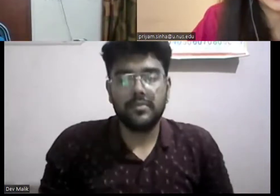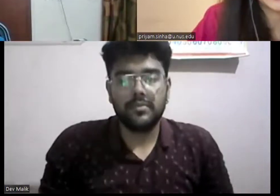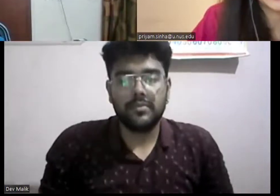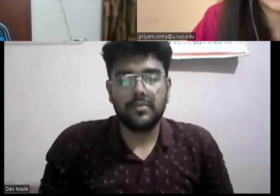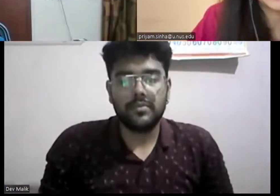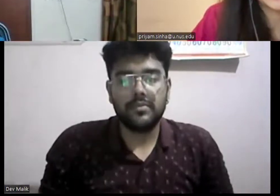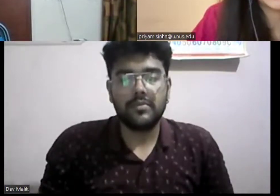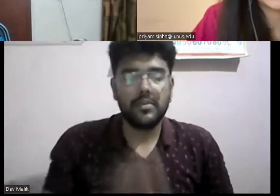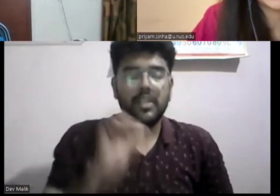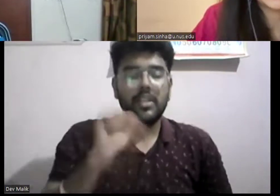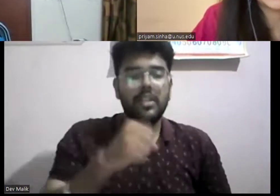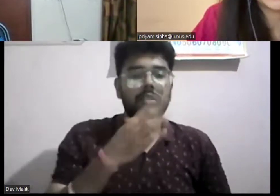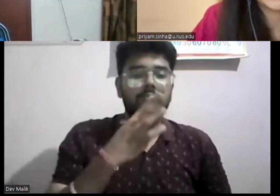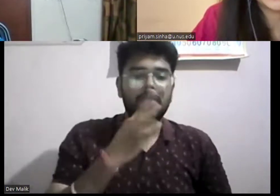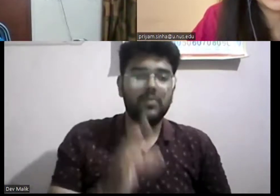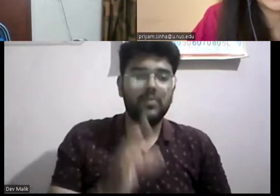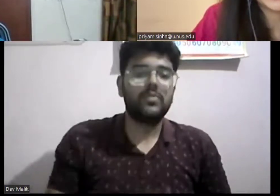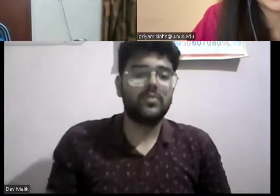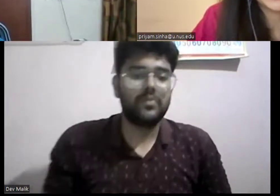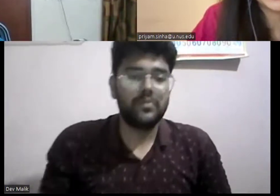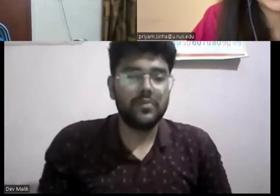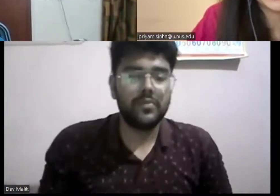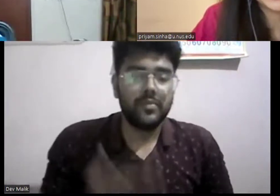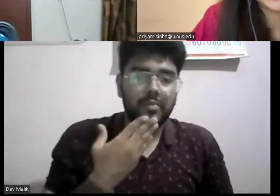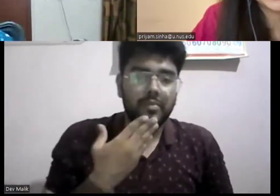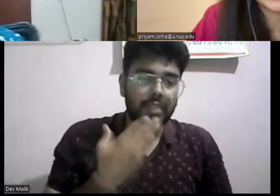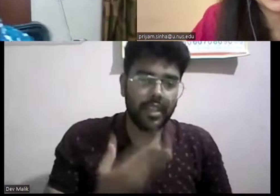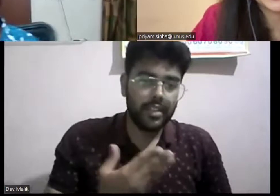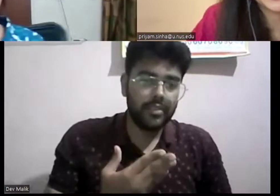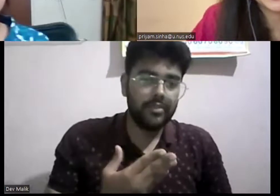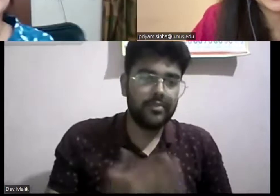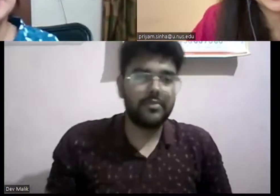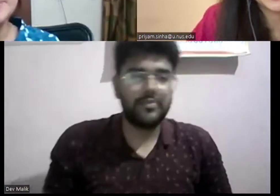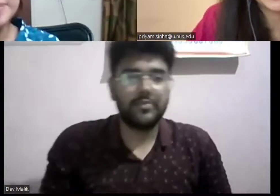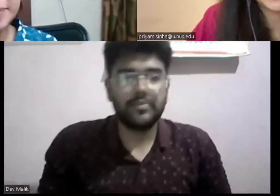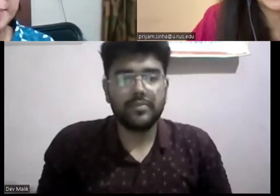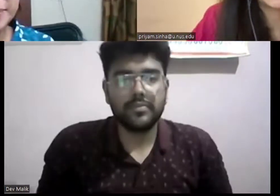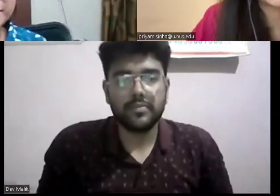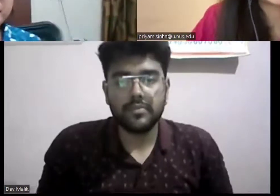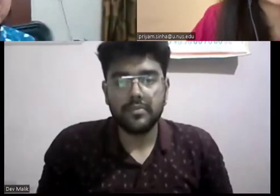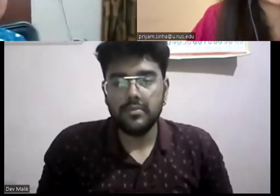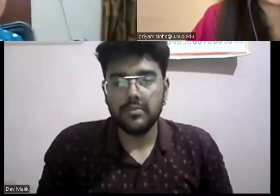That's true. Yeah. Thank you. Thank you, Devapriya.